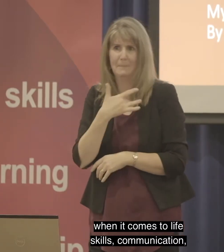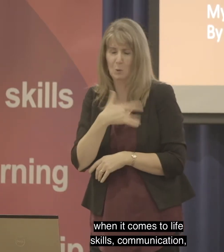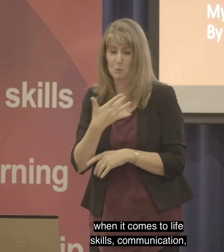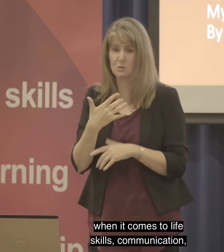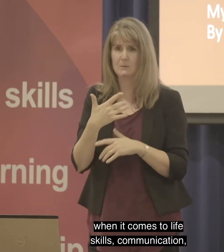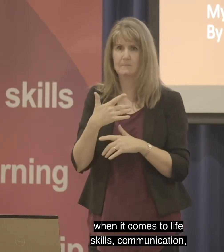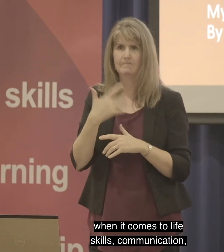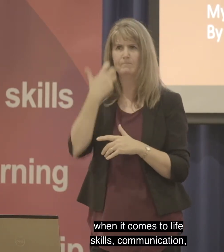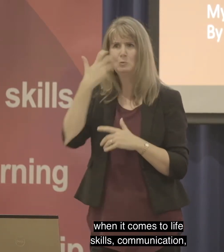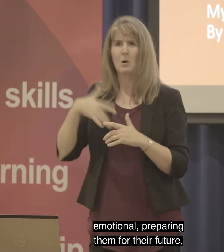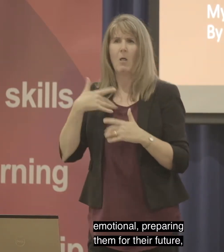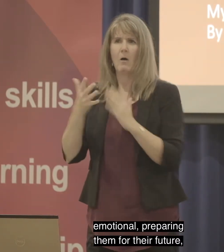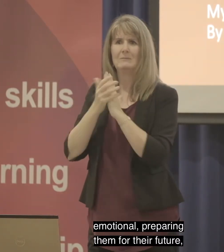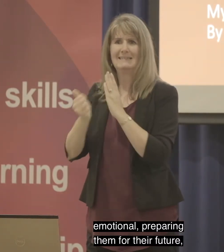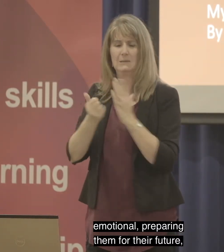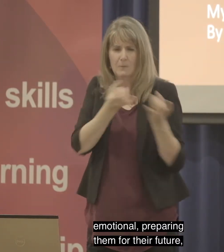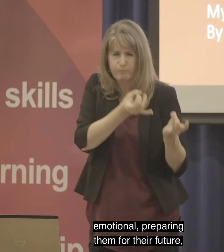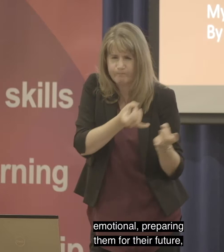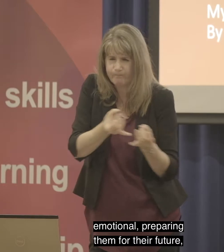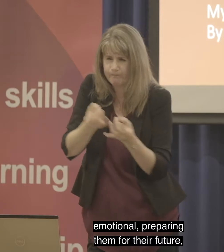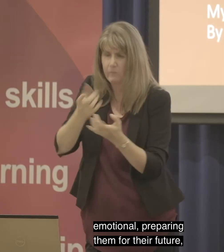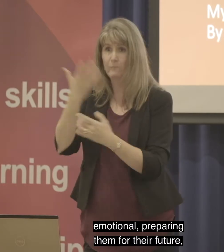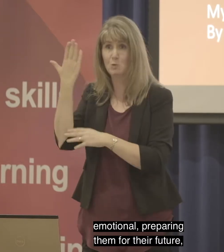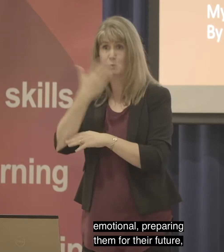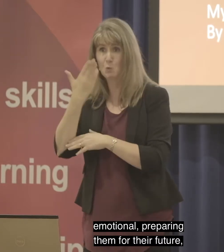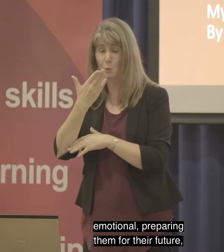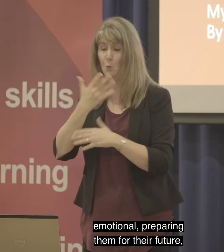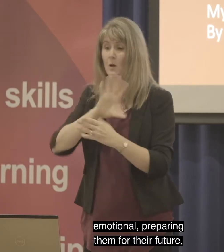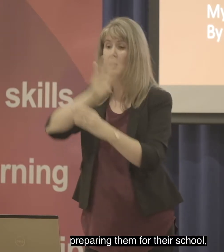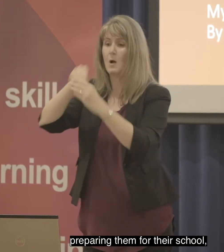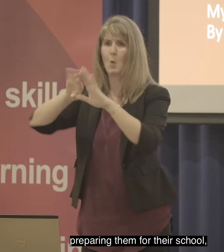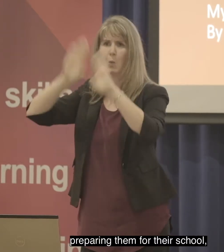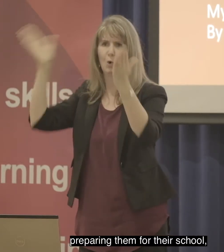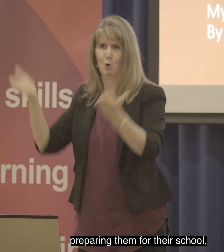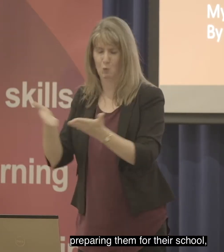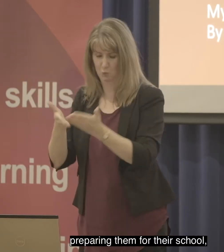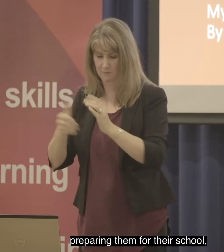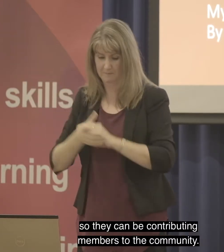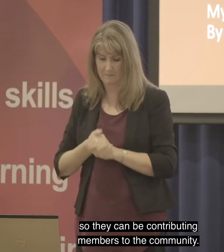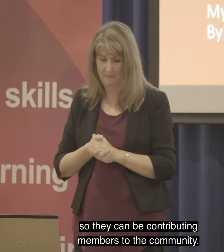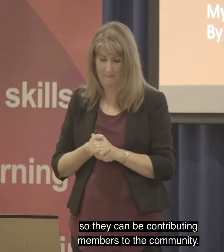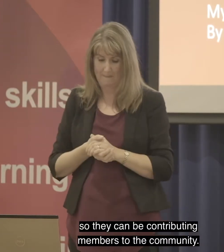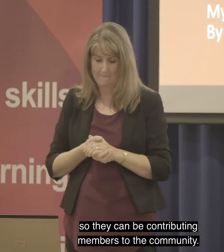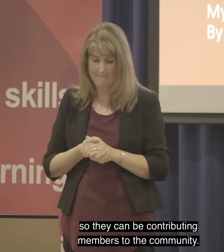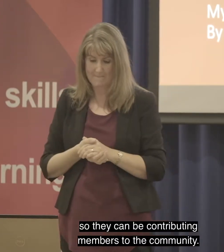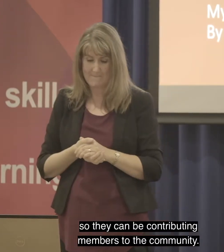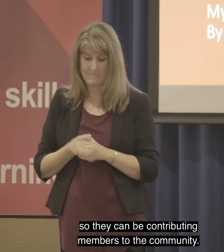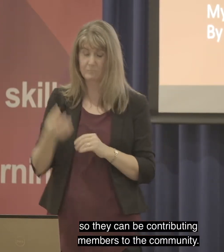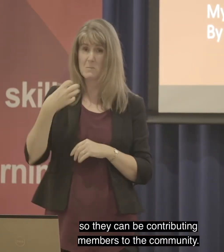skills, communication, emotional, preparing them for their future, preparing them for their school so they can be contributing members